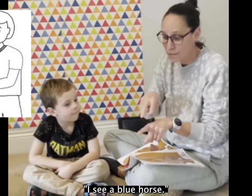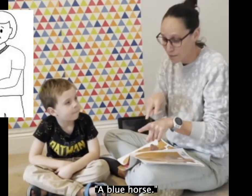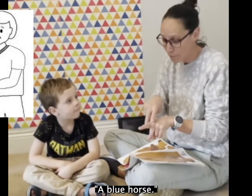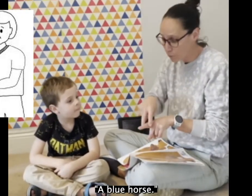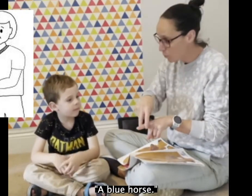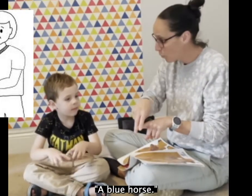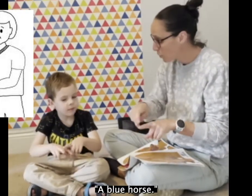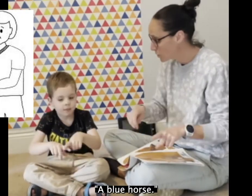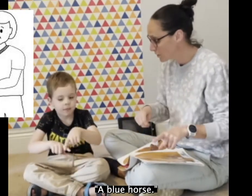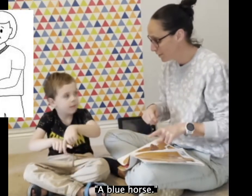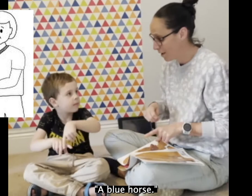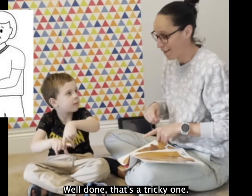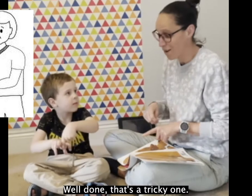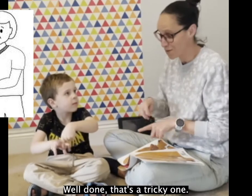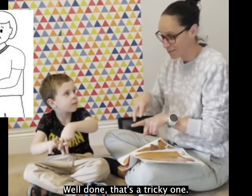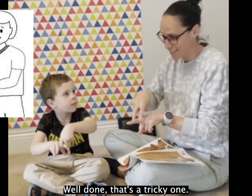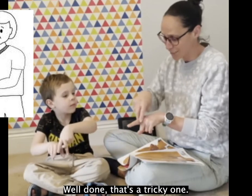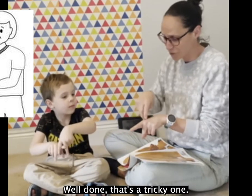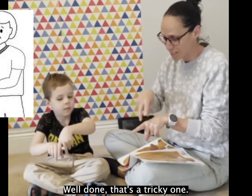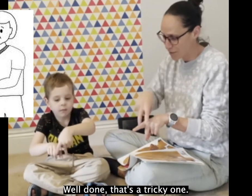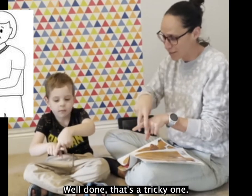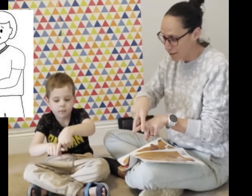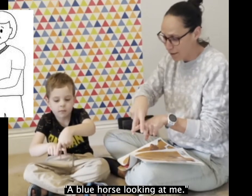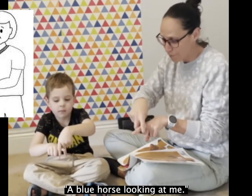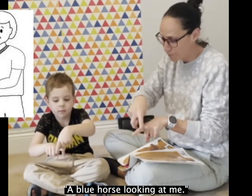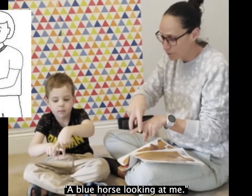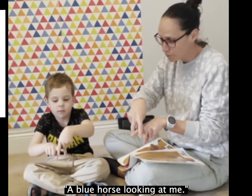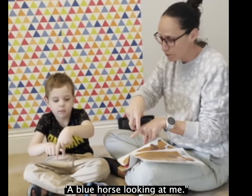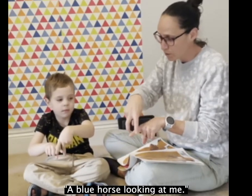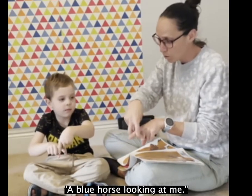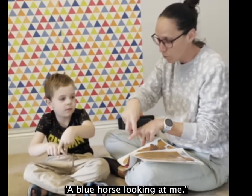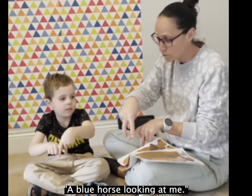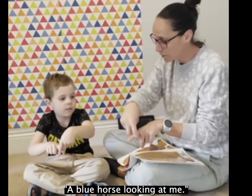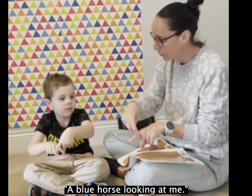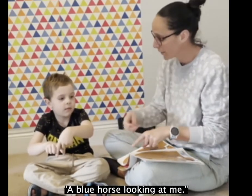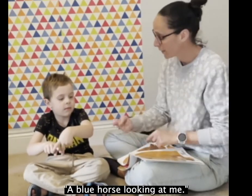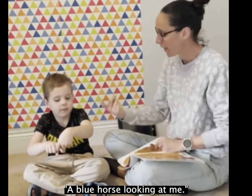a blue horse. Oh, well done, that's a tricky one. A blue horse looking at